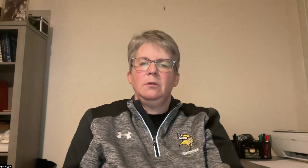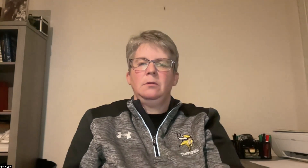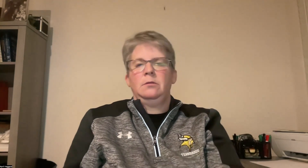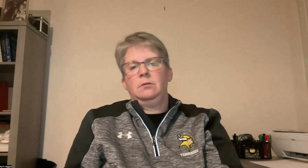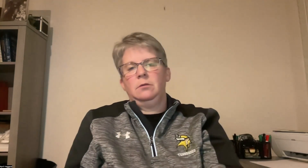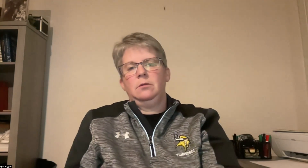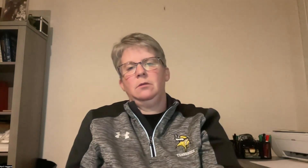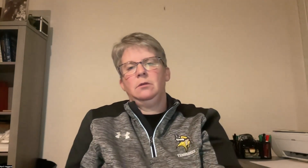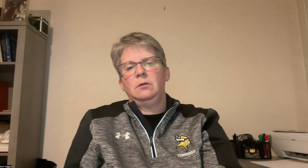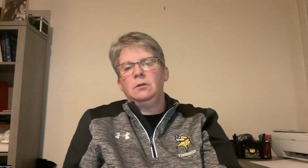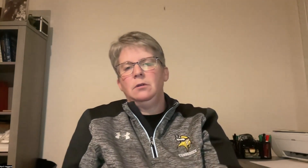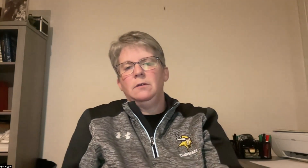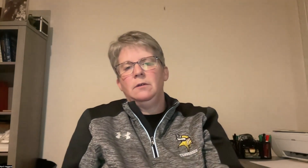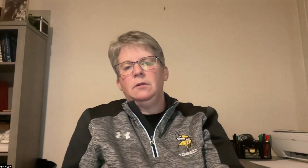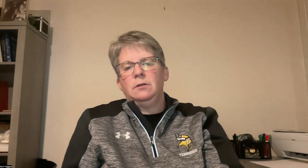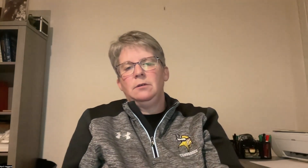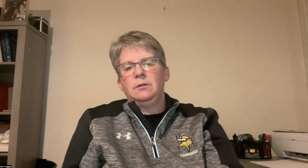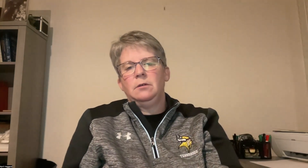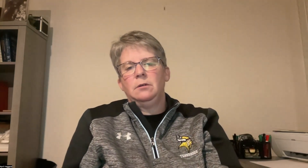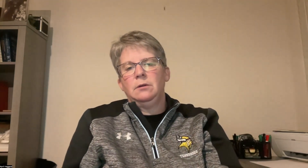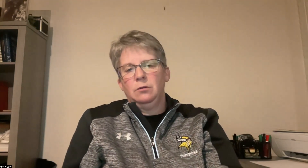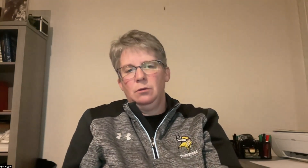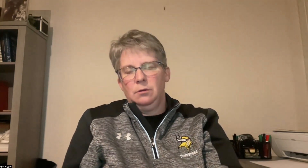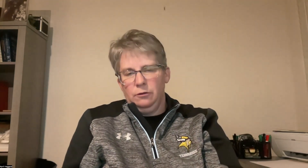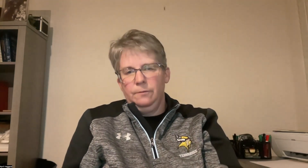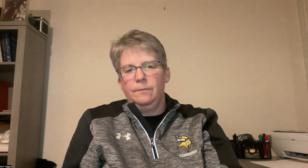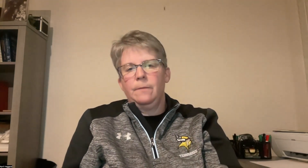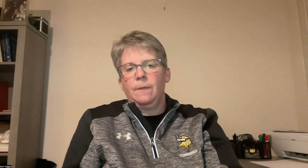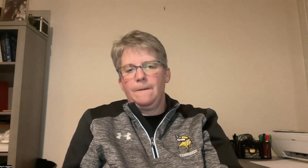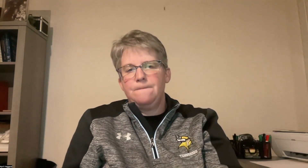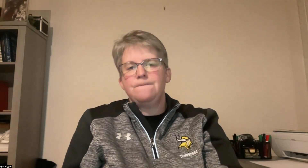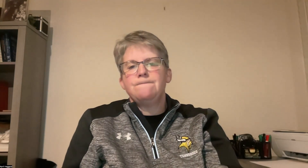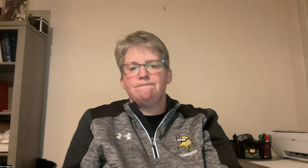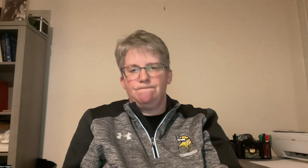part of the reason for that also is that we are having a silent auction,